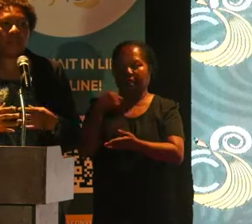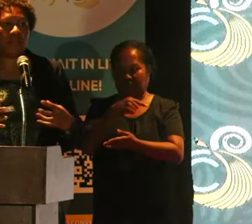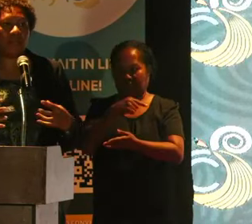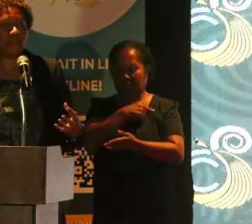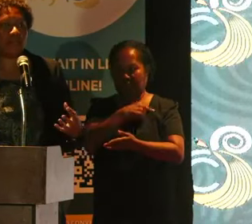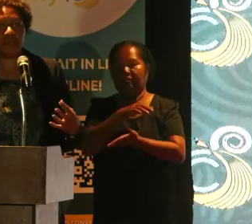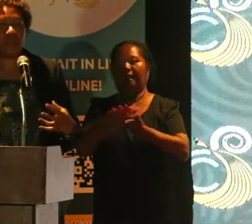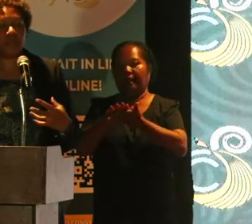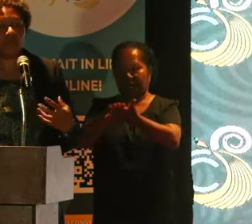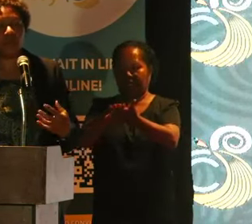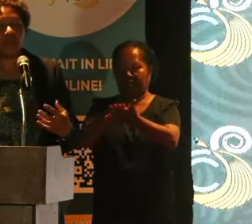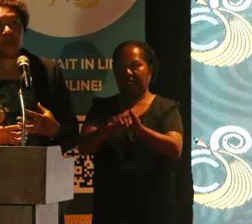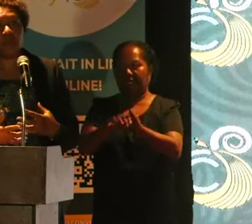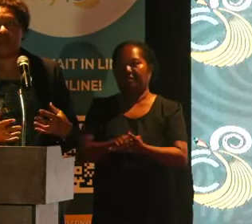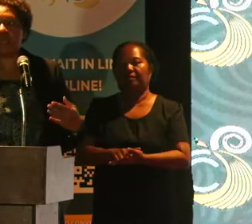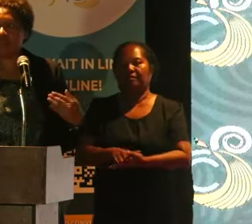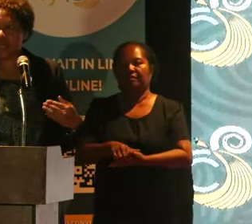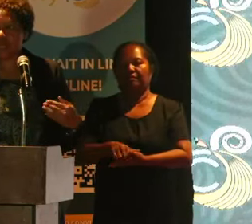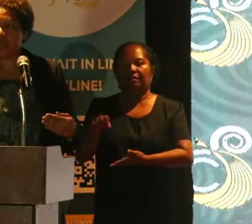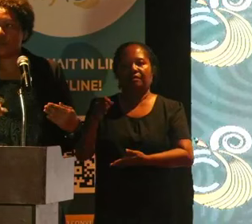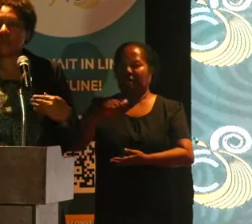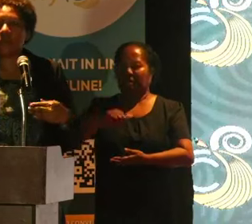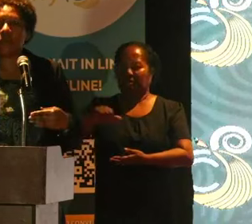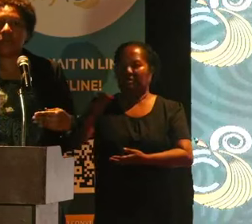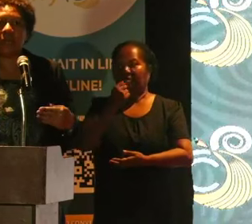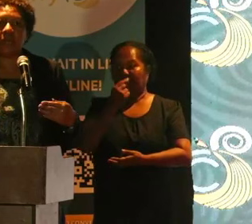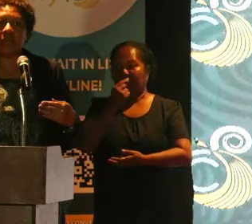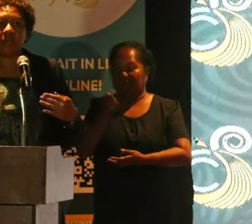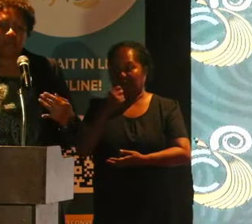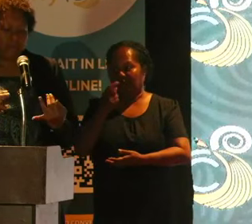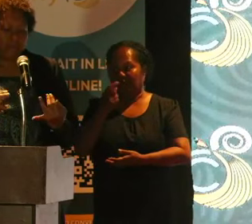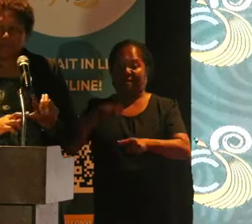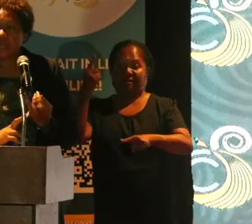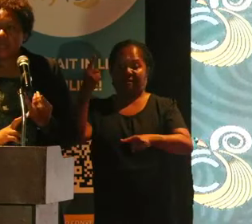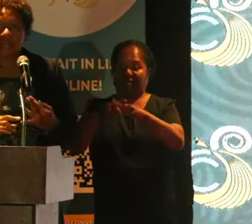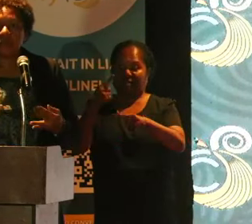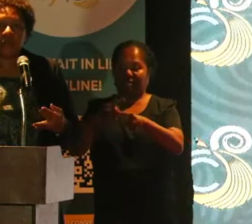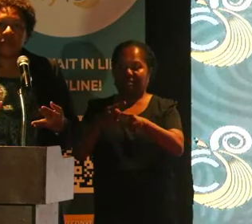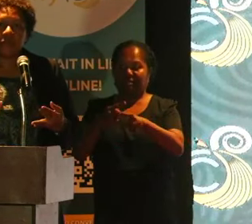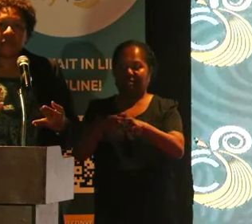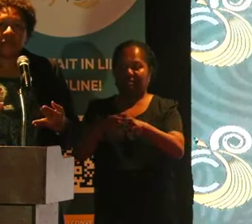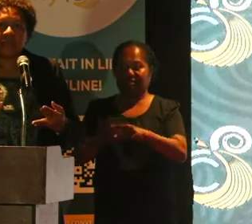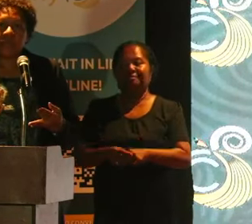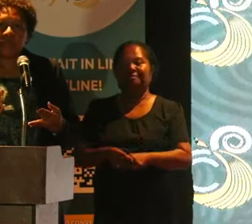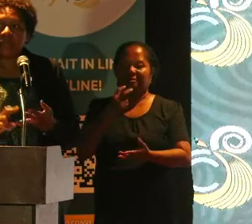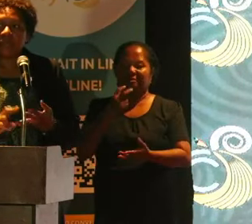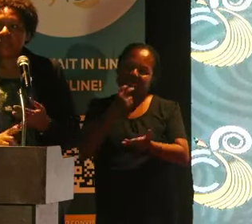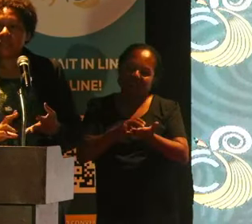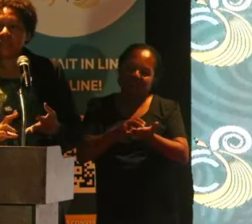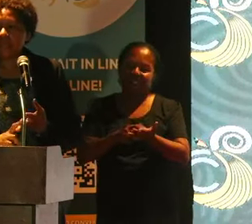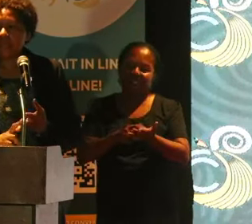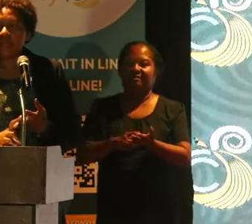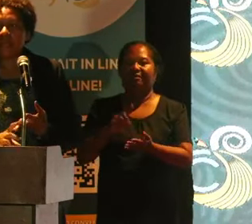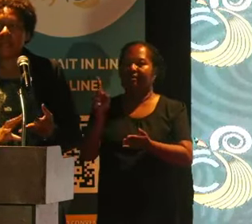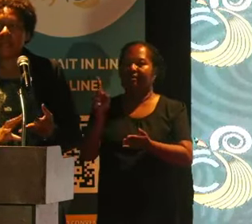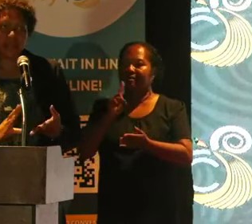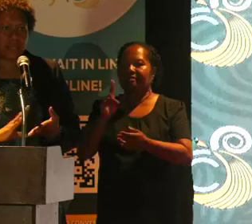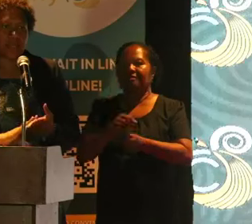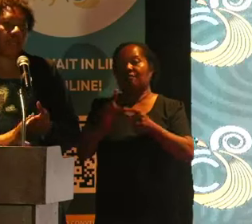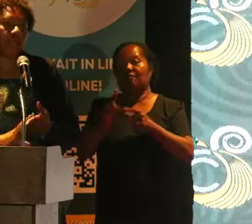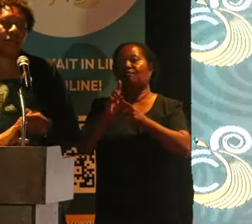We have a cash revenue office that receives all your fees, all your penalties, or anything like